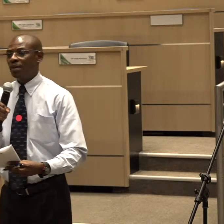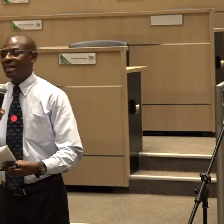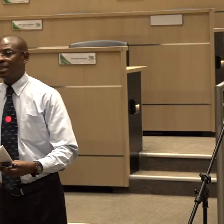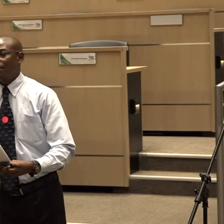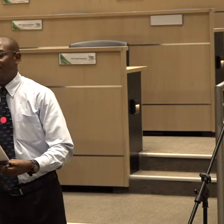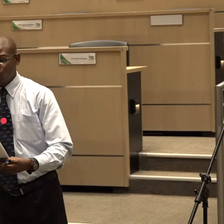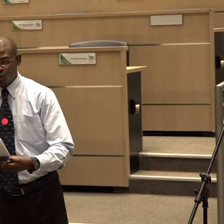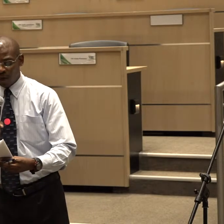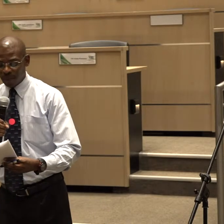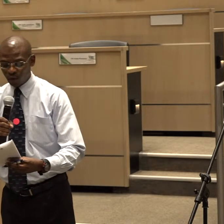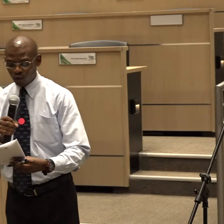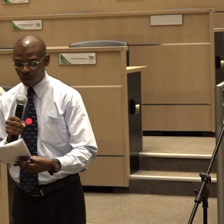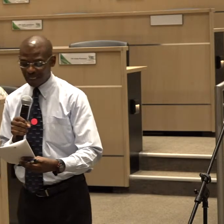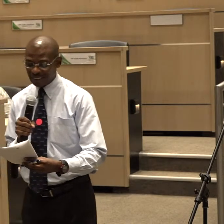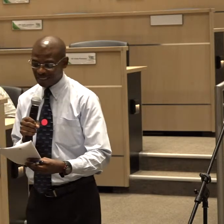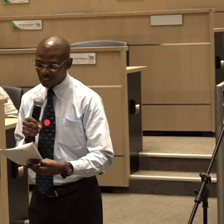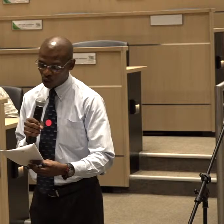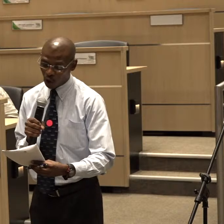foreign